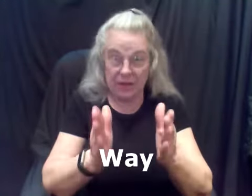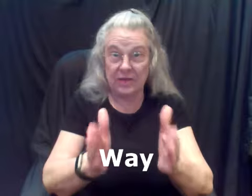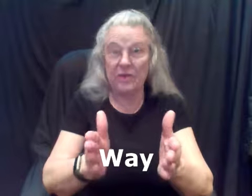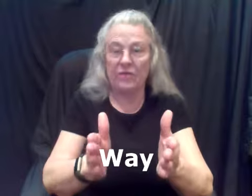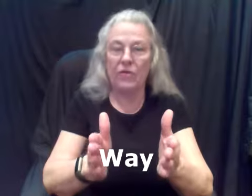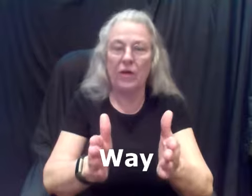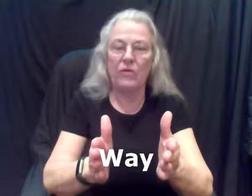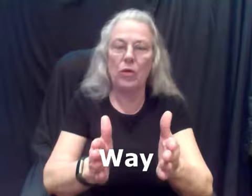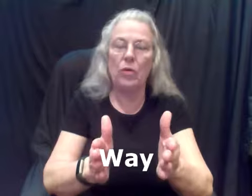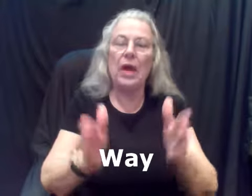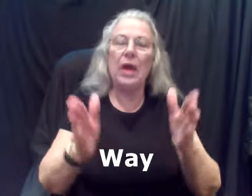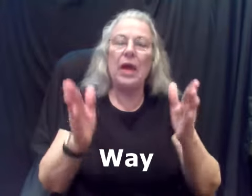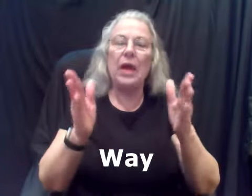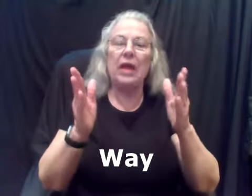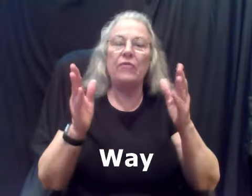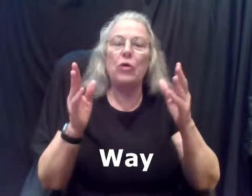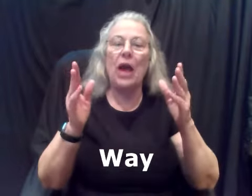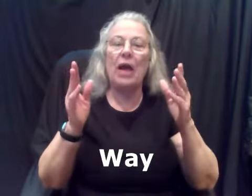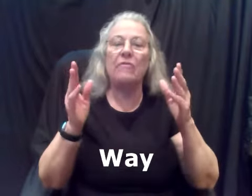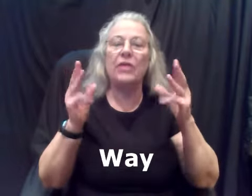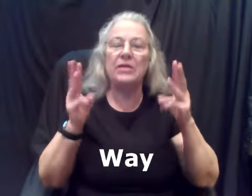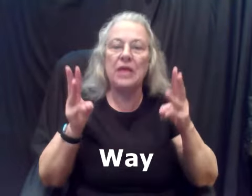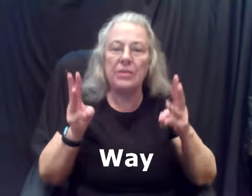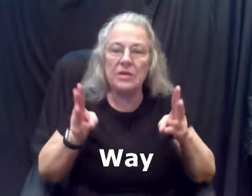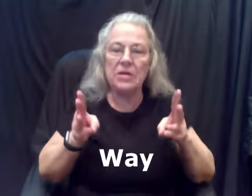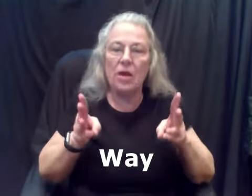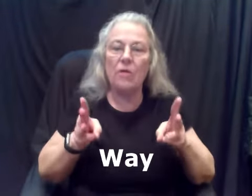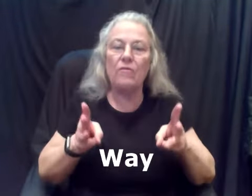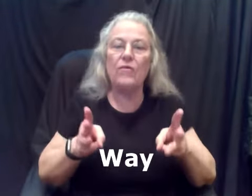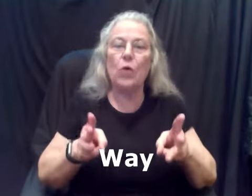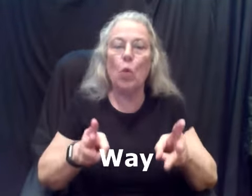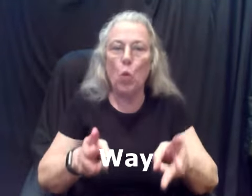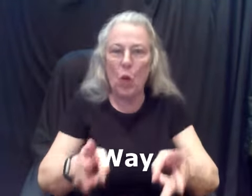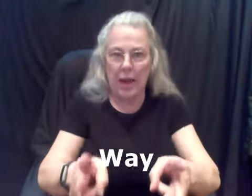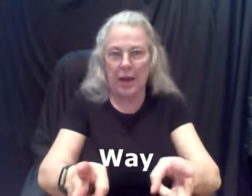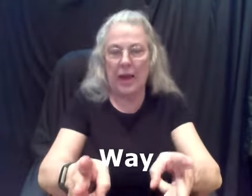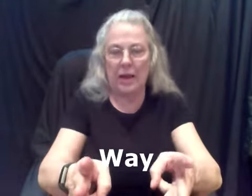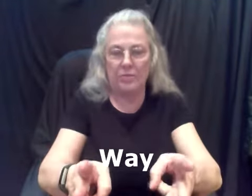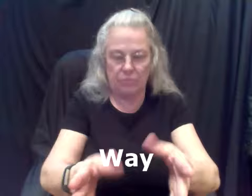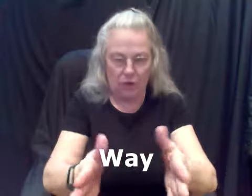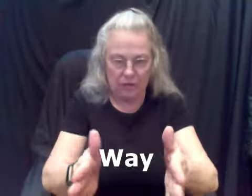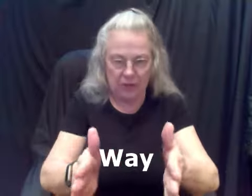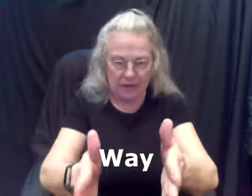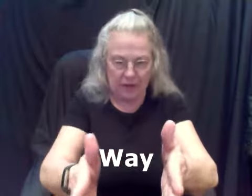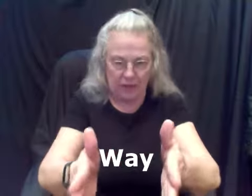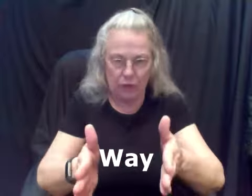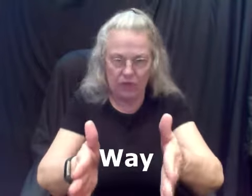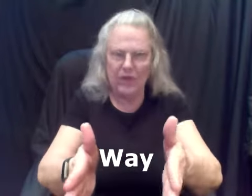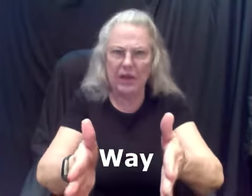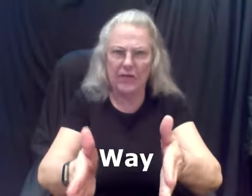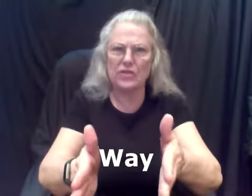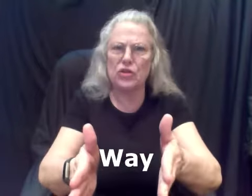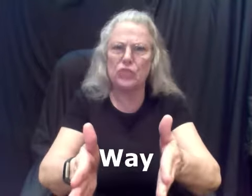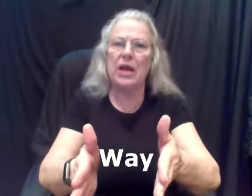in front of you, if you have the W's for way, and it's like I say, if you think of that street